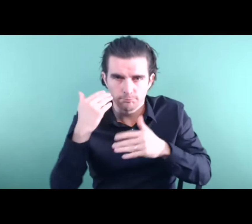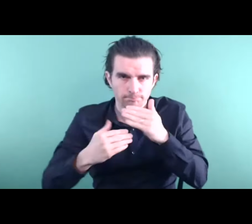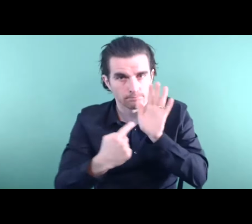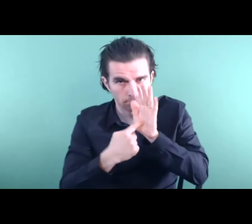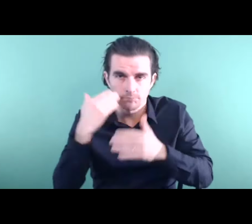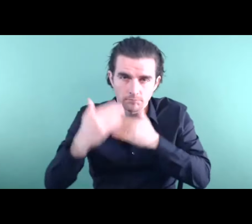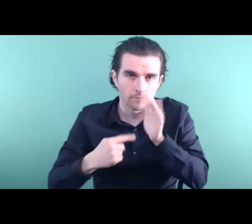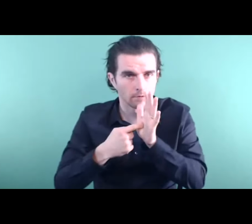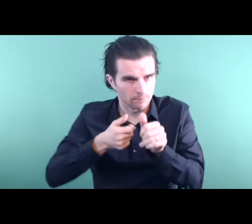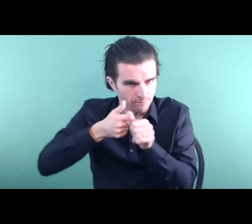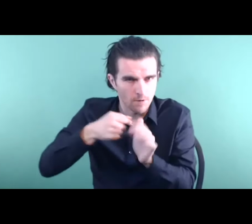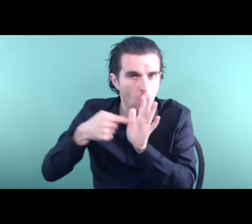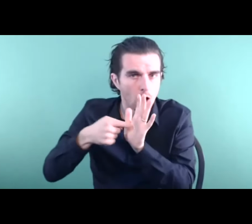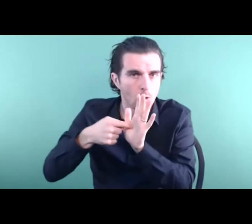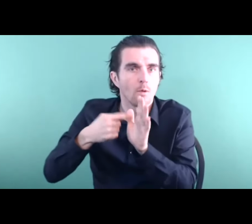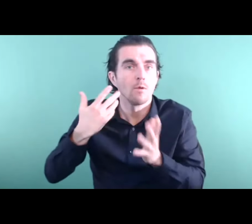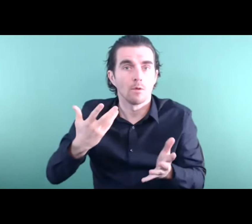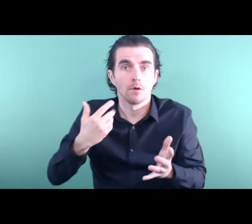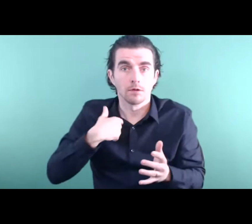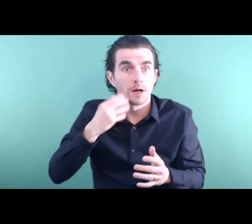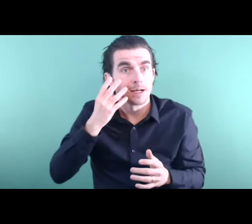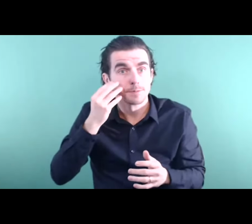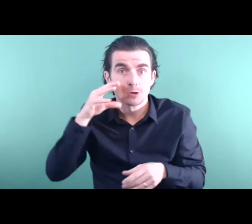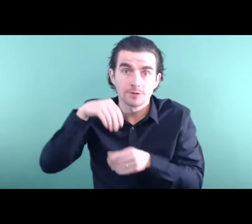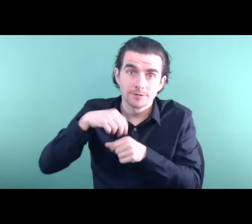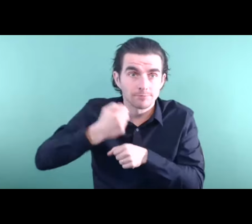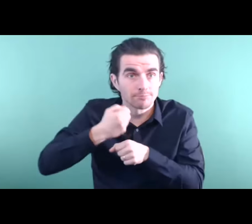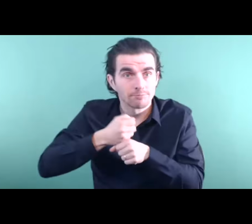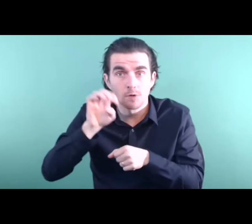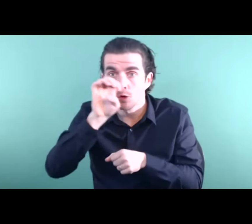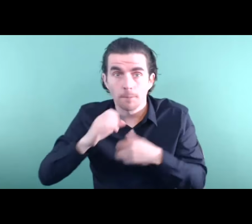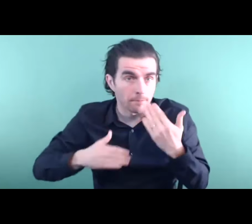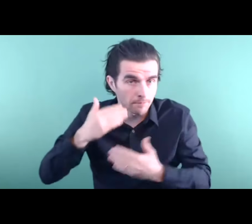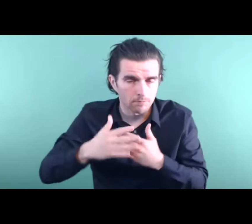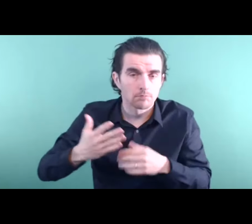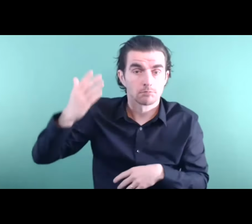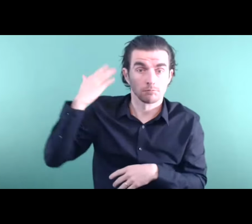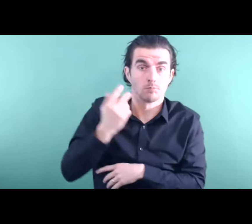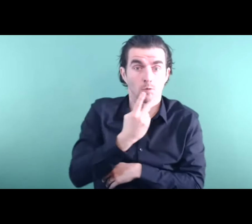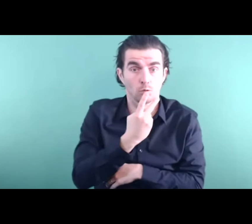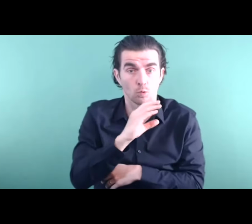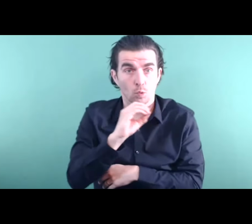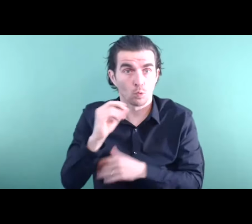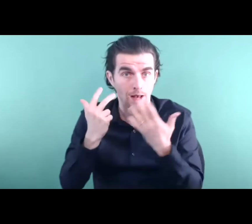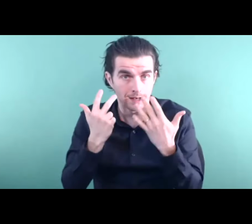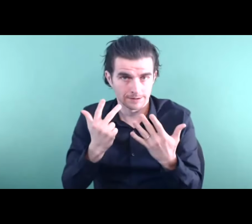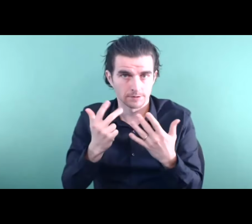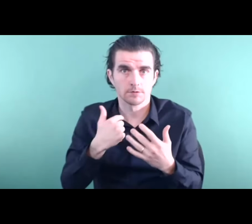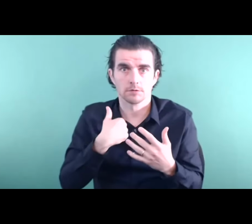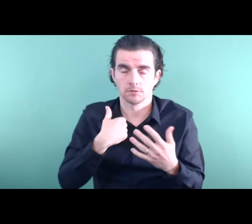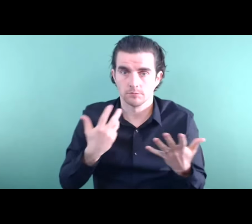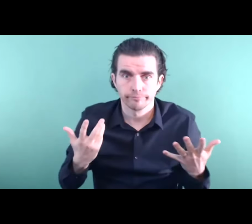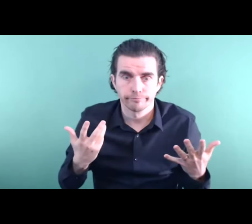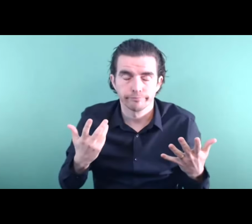EU competitive and make it sustainable and sustain as a real social market